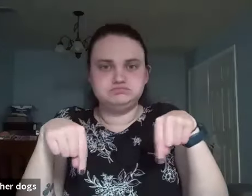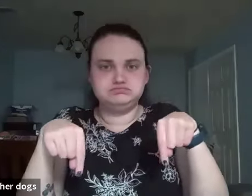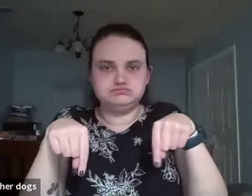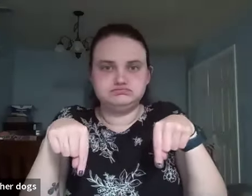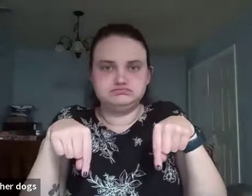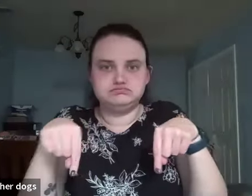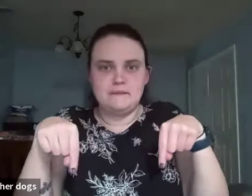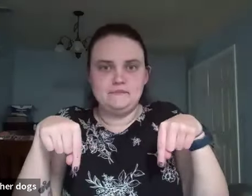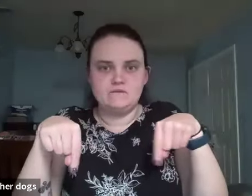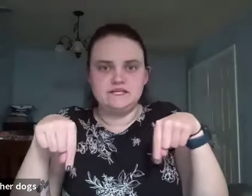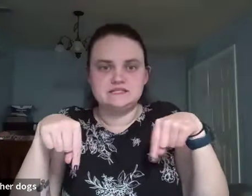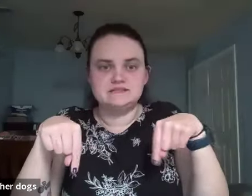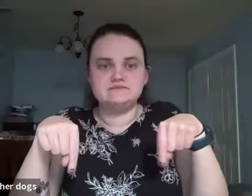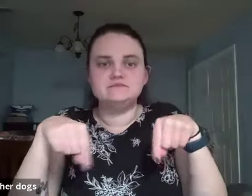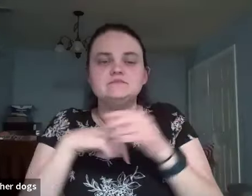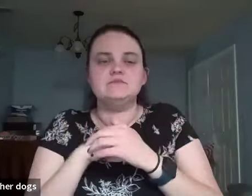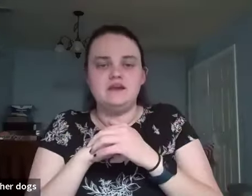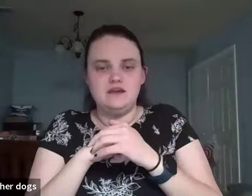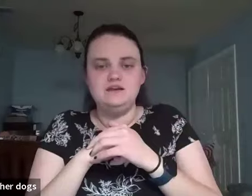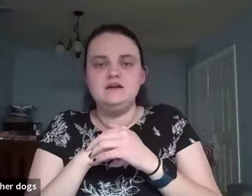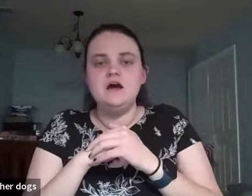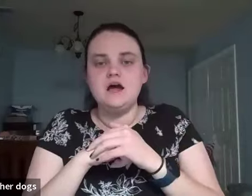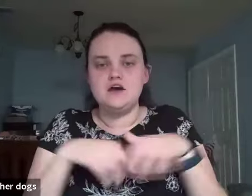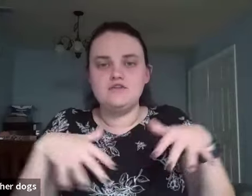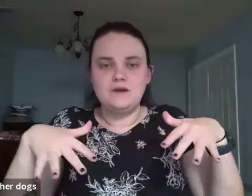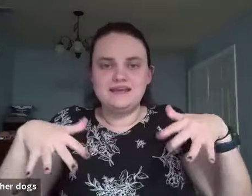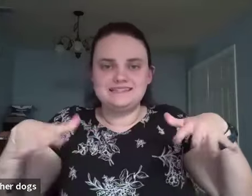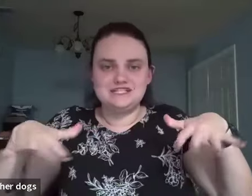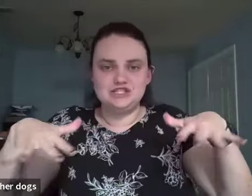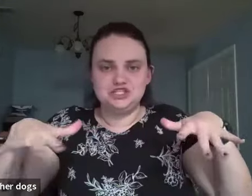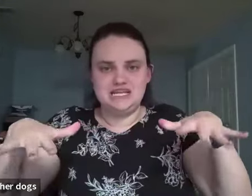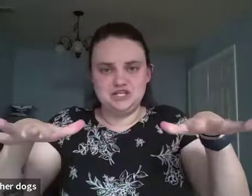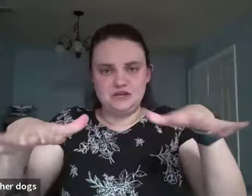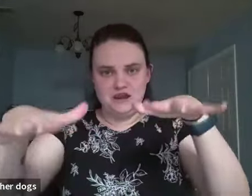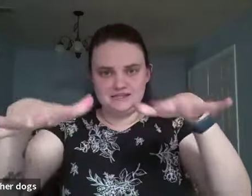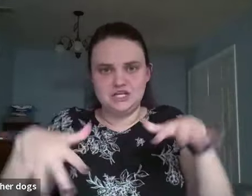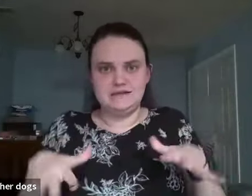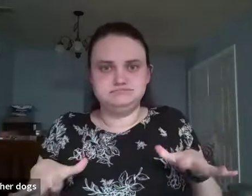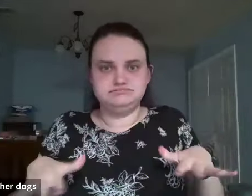Like, I'm nervous. Okay. Another way is showing your hands shaking like